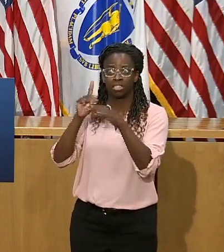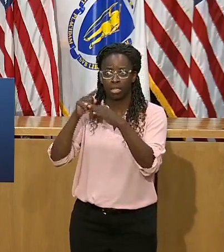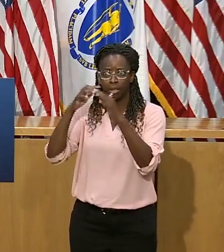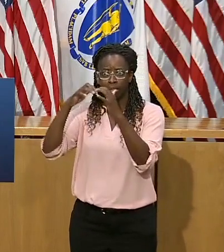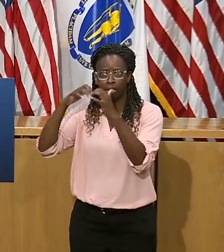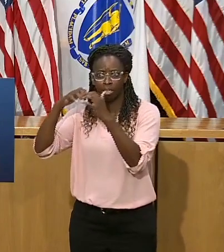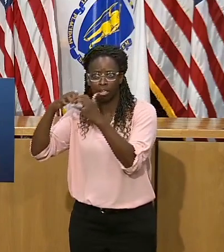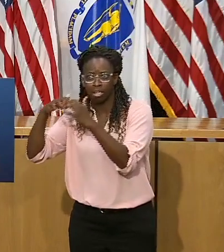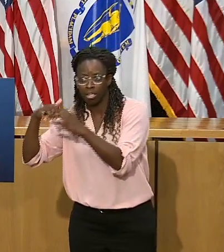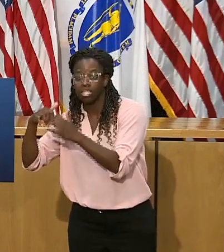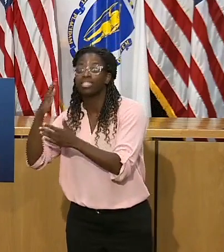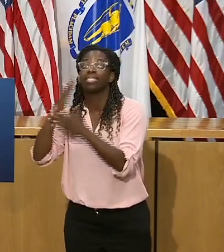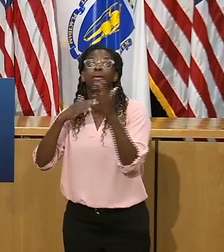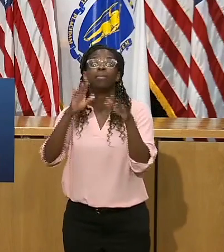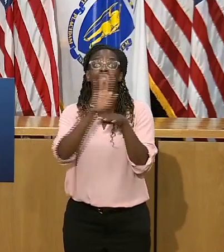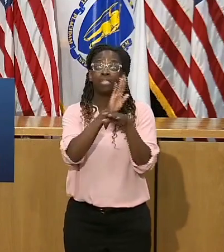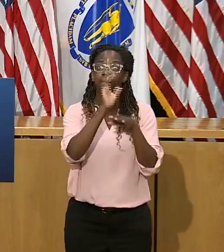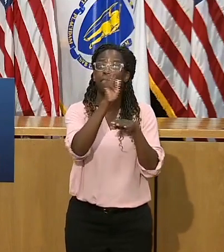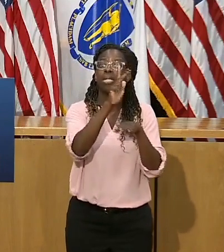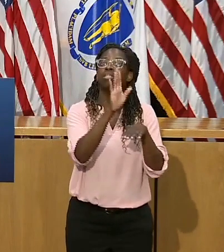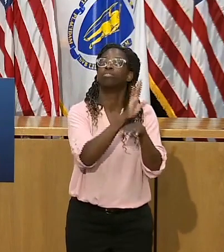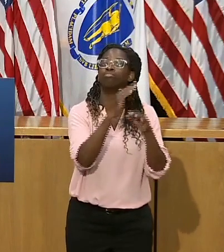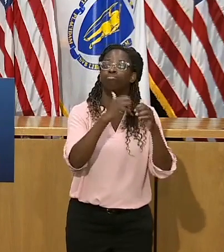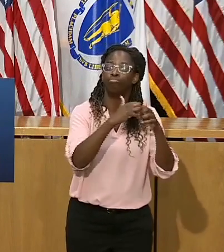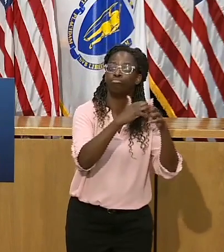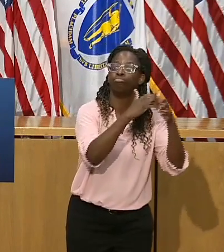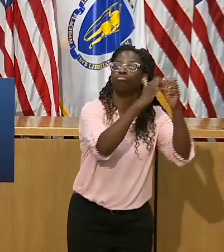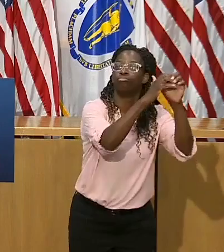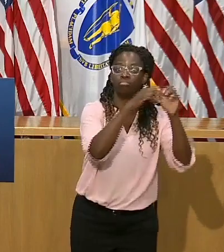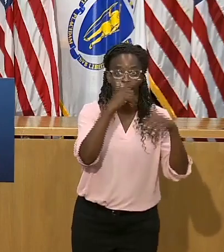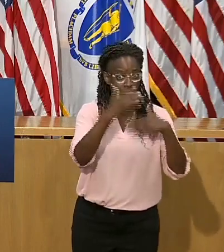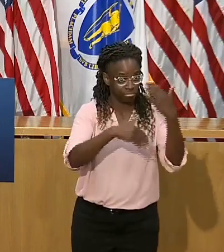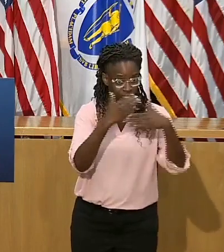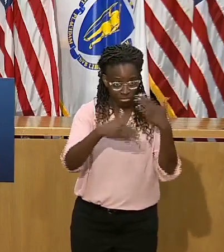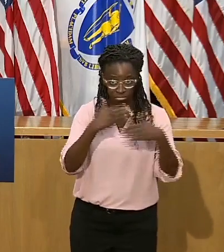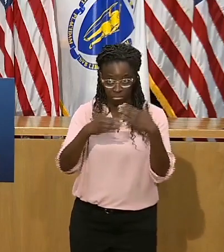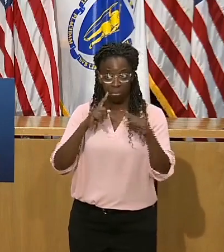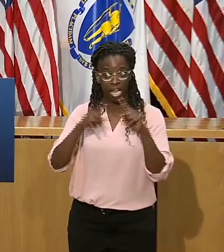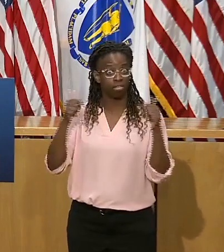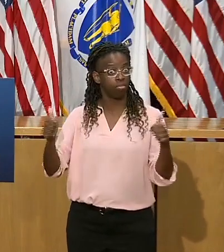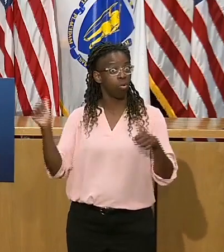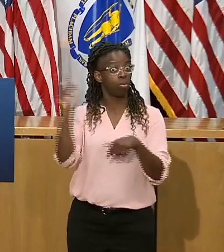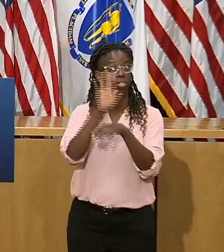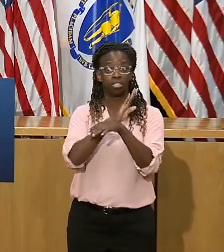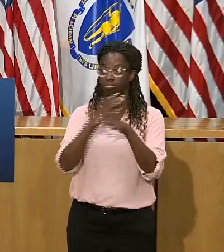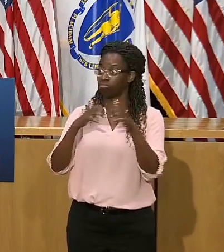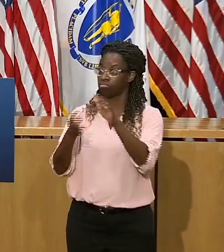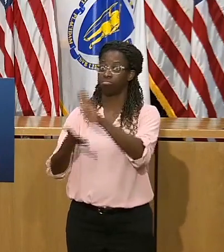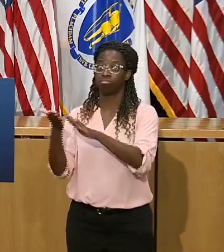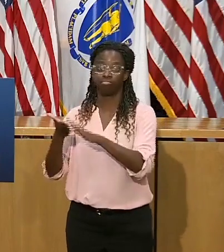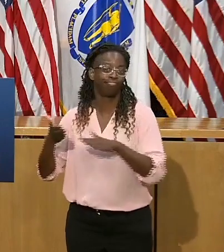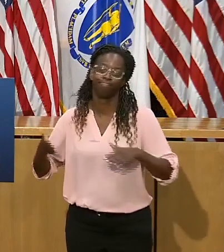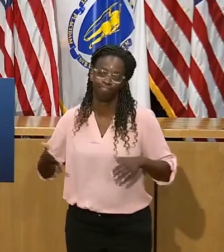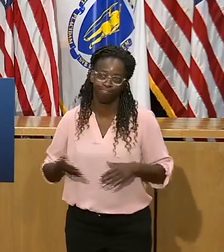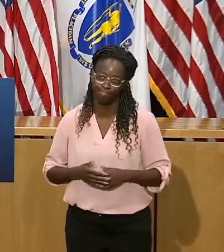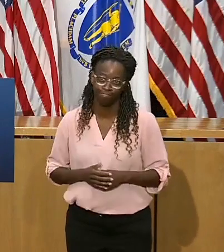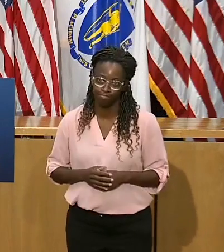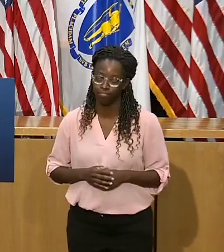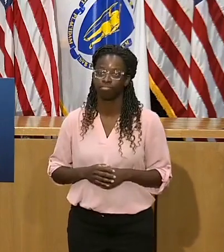get back to what might look like normal. That's why today our administration is announcing the advancement